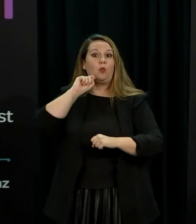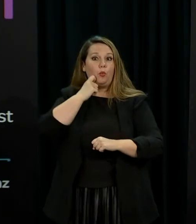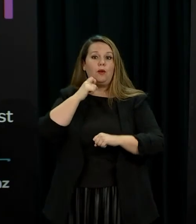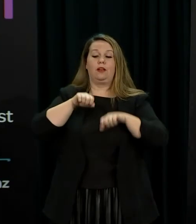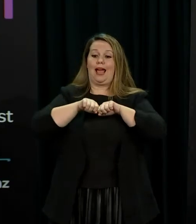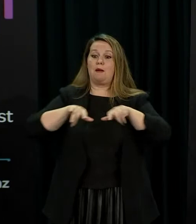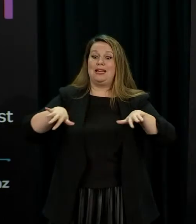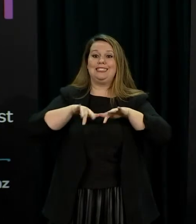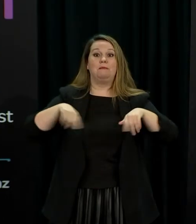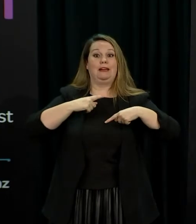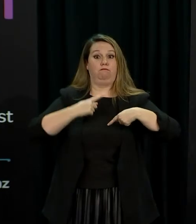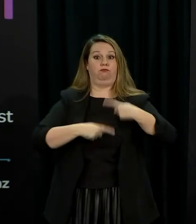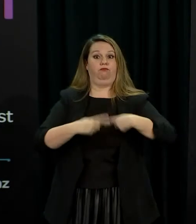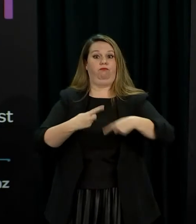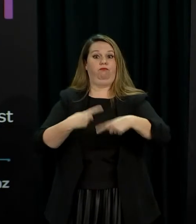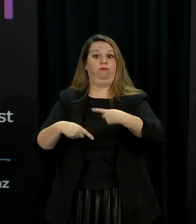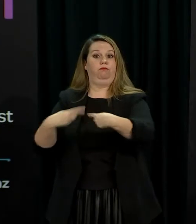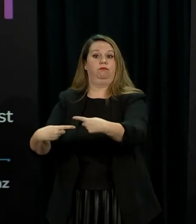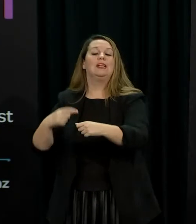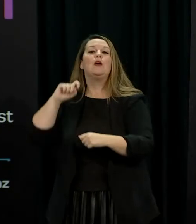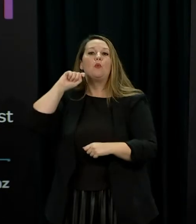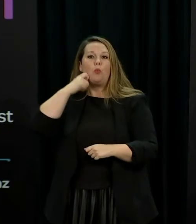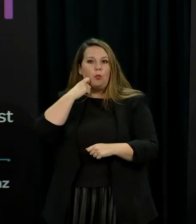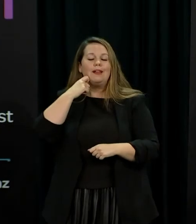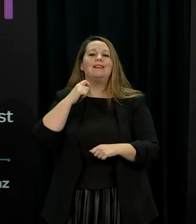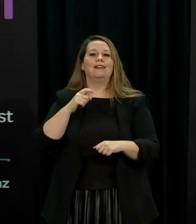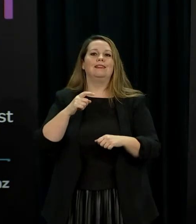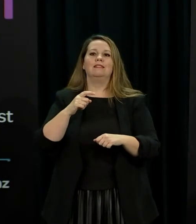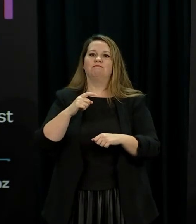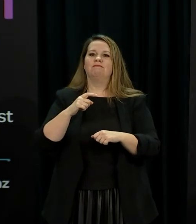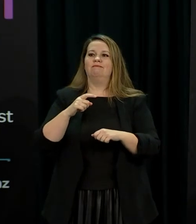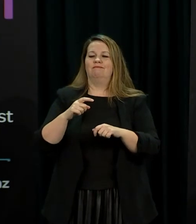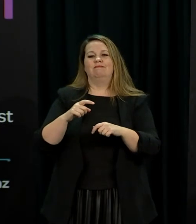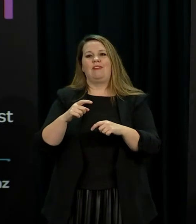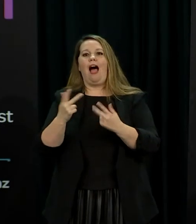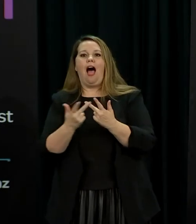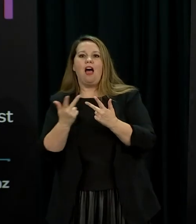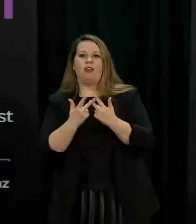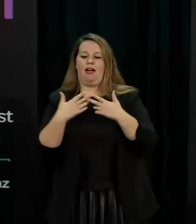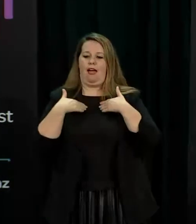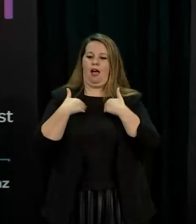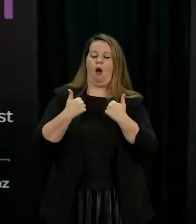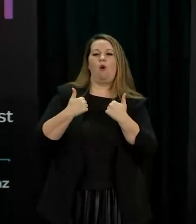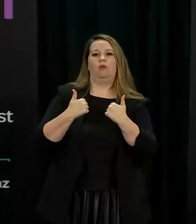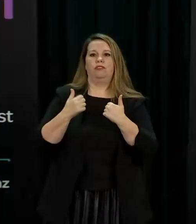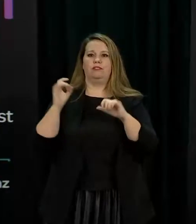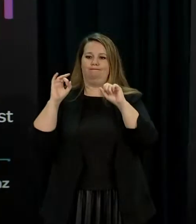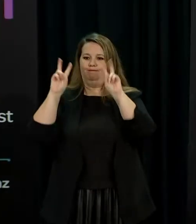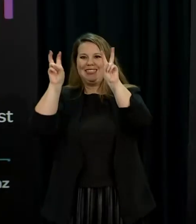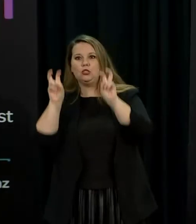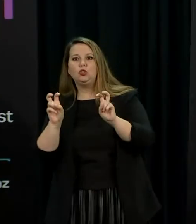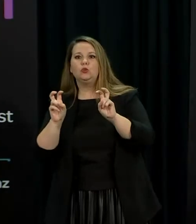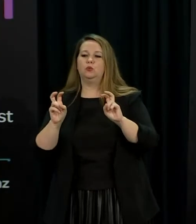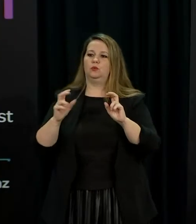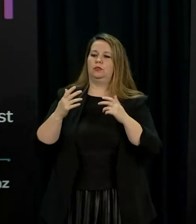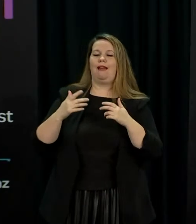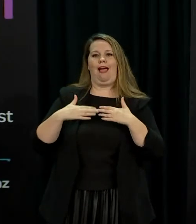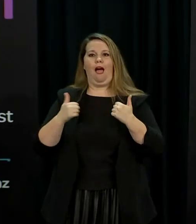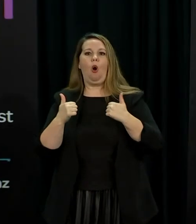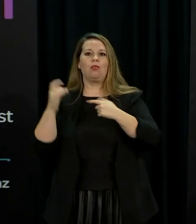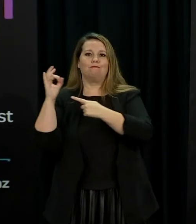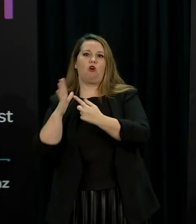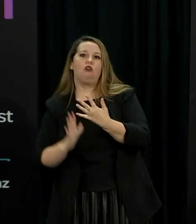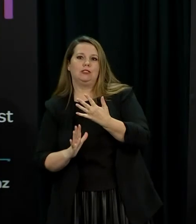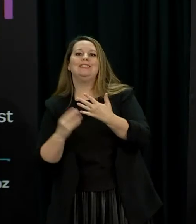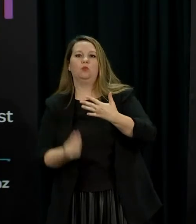place alongside other health priorities and health issues, and we would want to and expect to normalise the